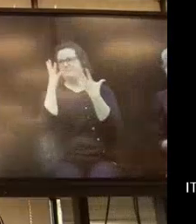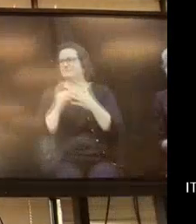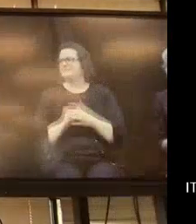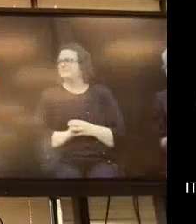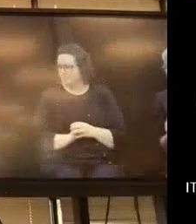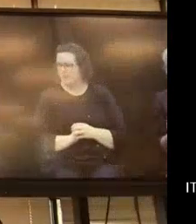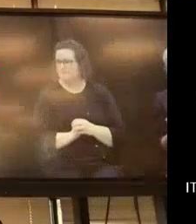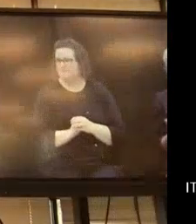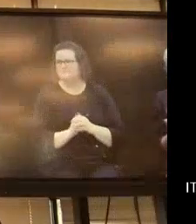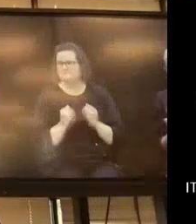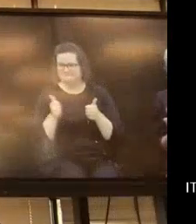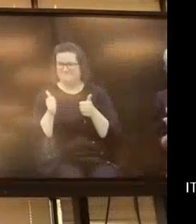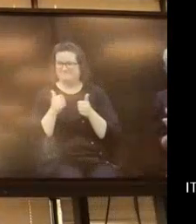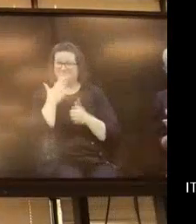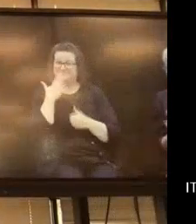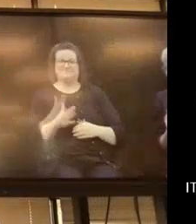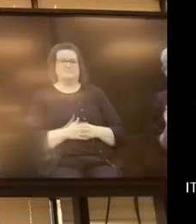There.